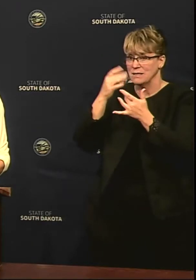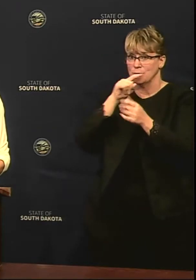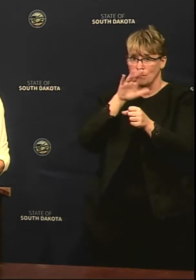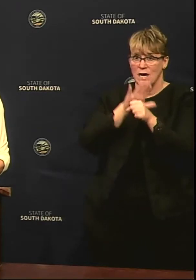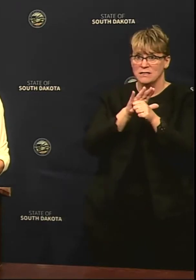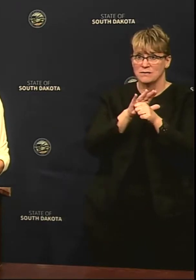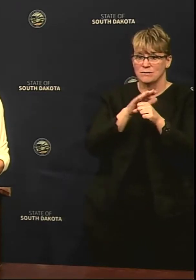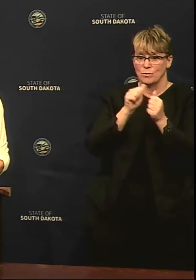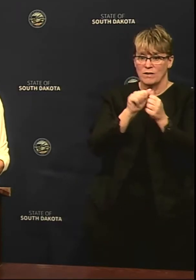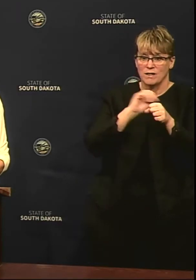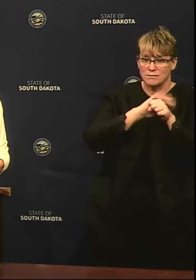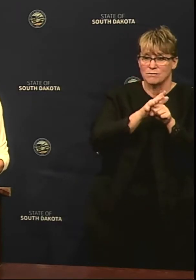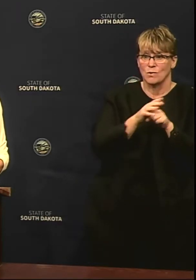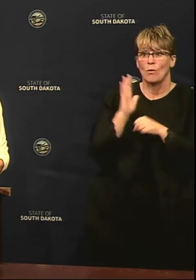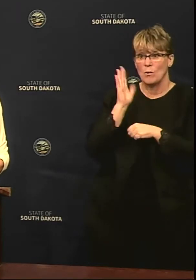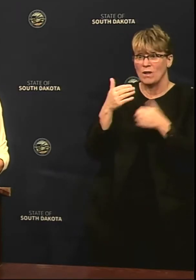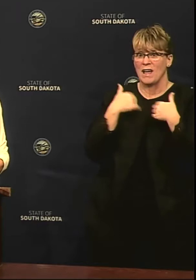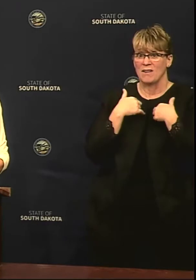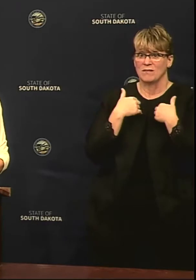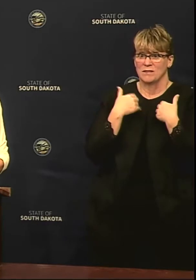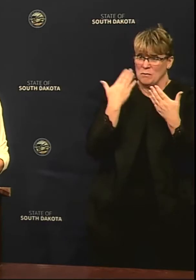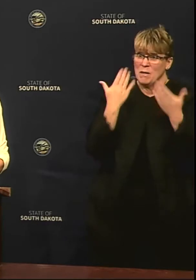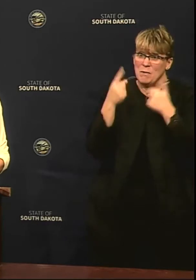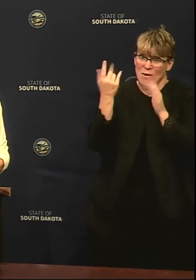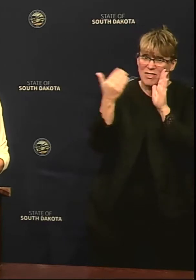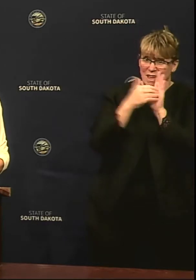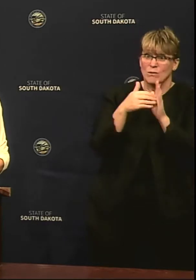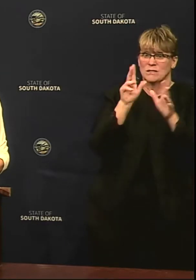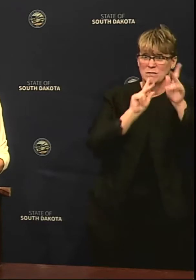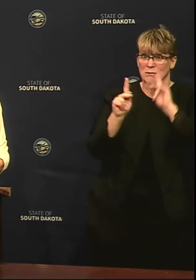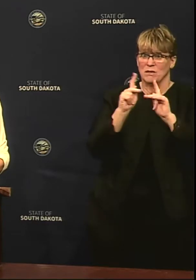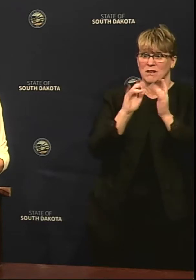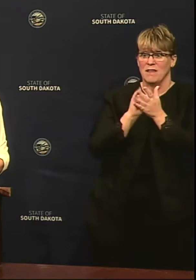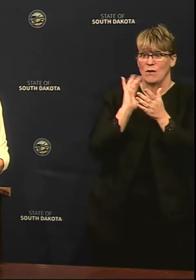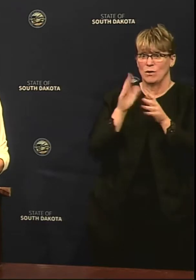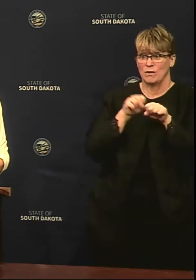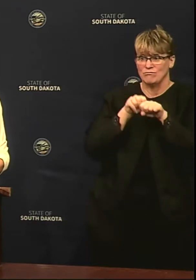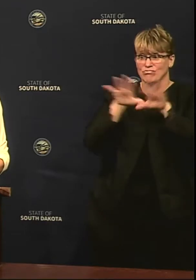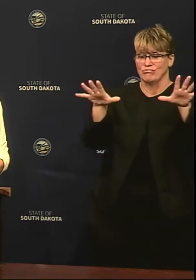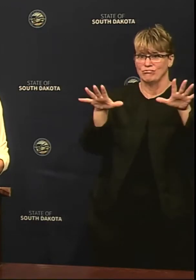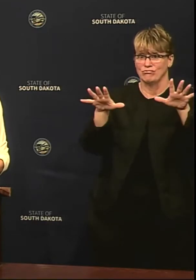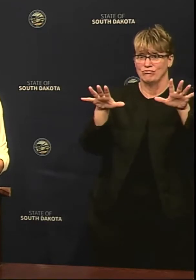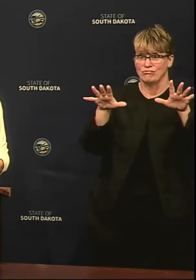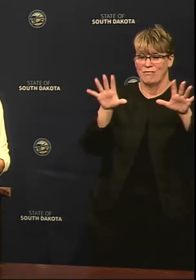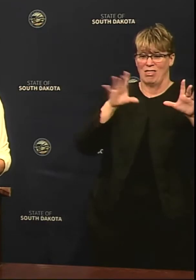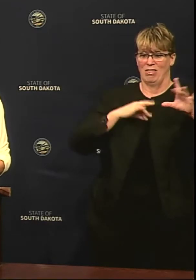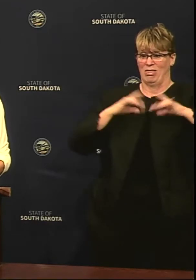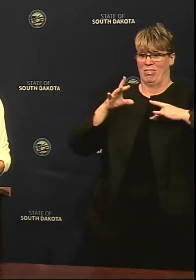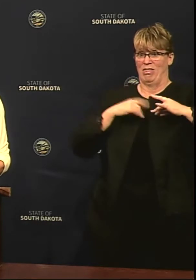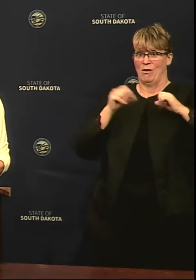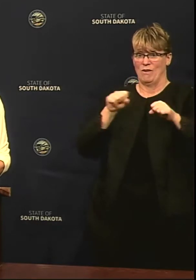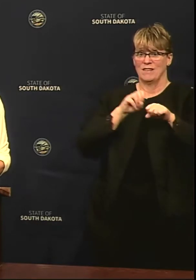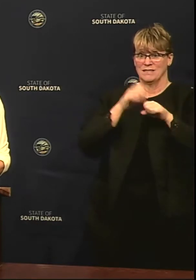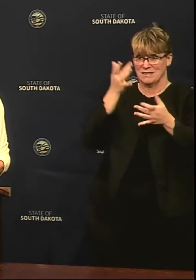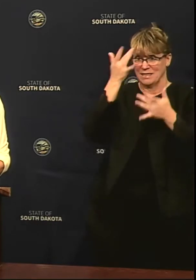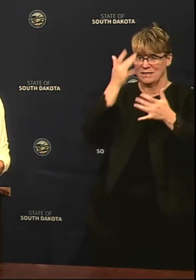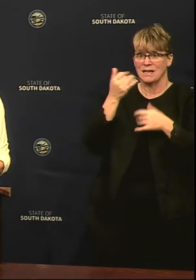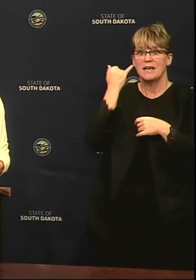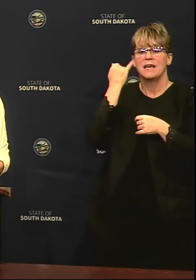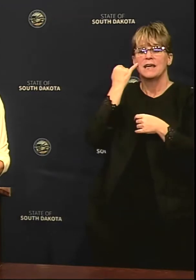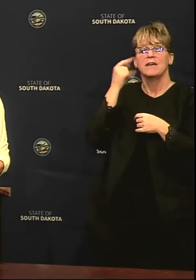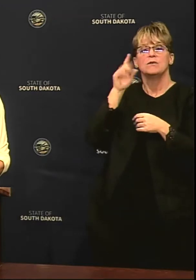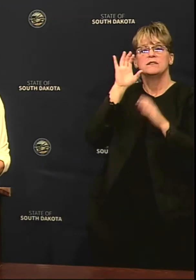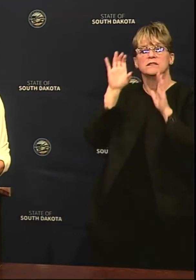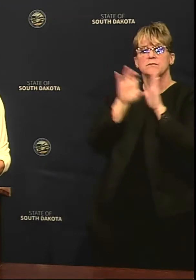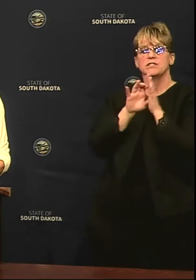infected. And there's going to be days where we have thousands of people that will be infected with this virus. In fact, if you look at this chart that I have up